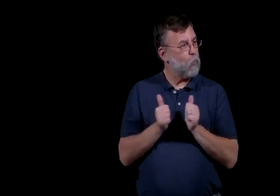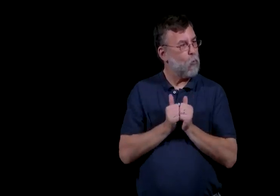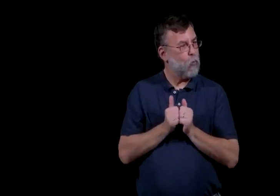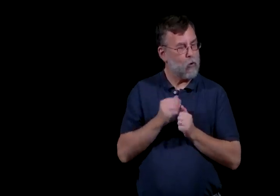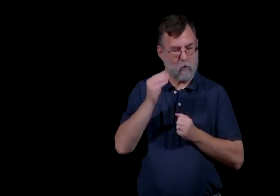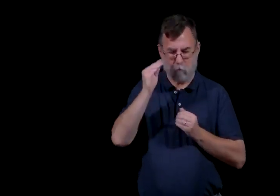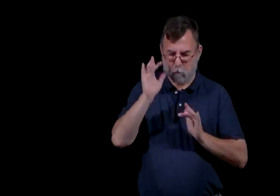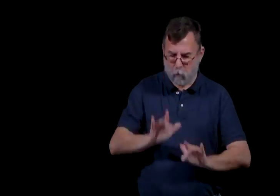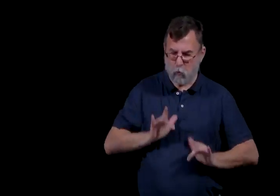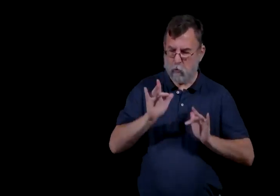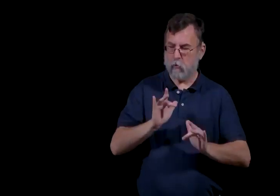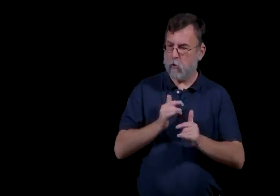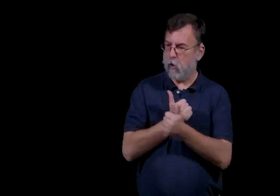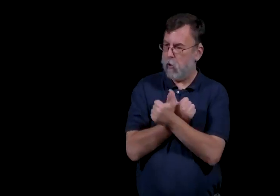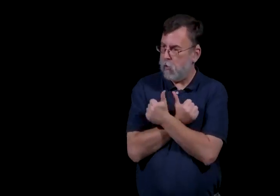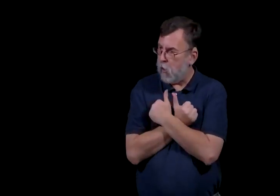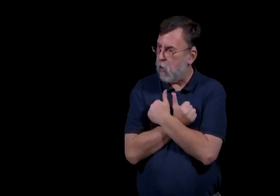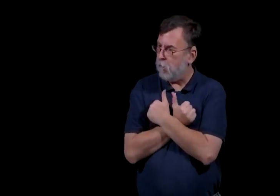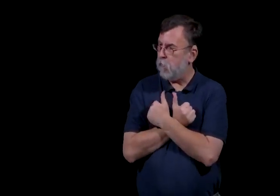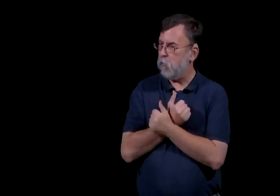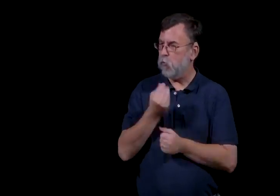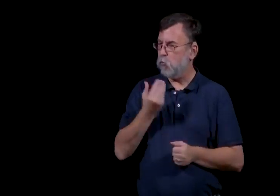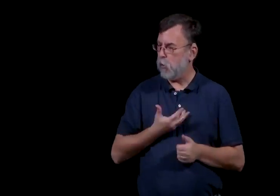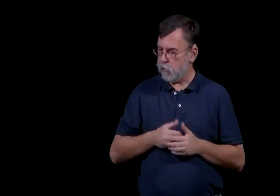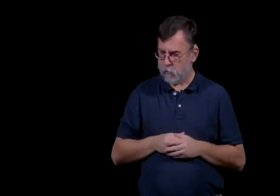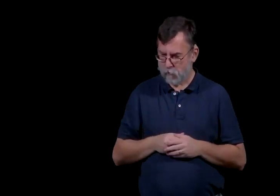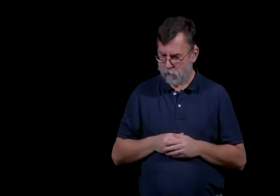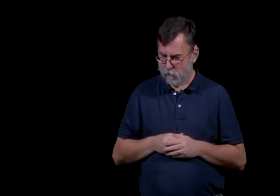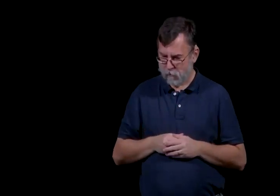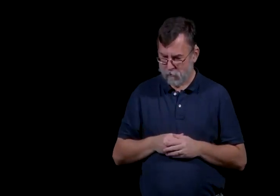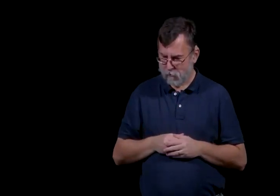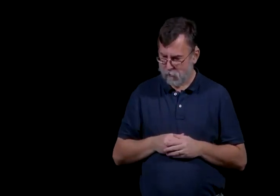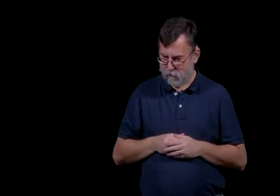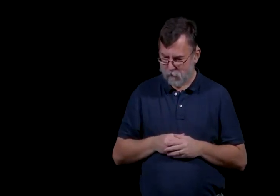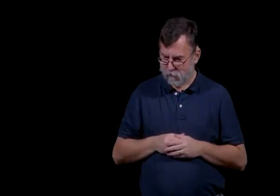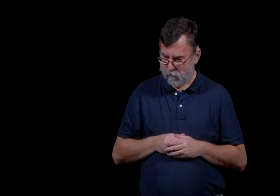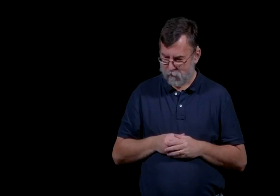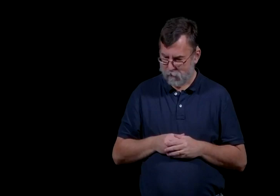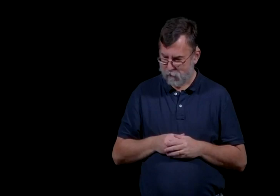and spilling over. His mercy, his love, his grace.